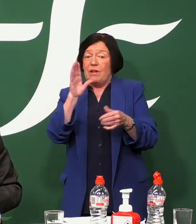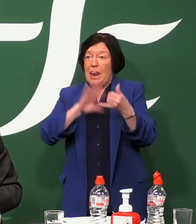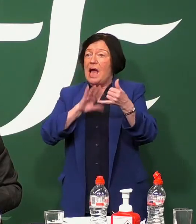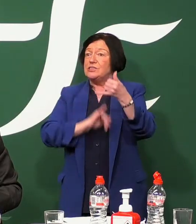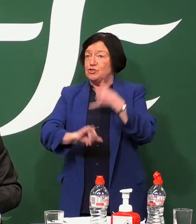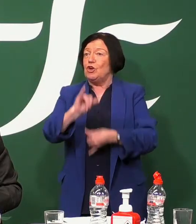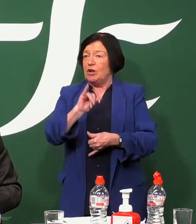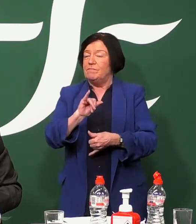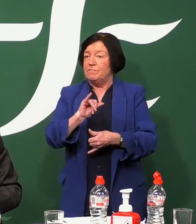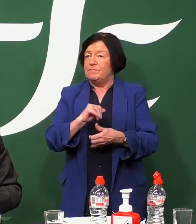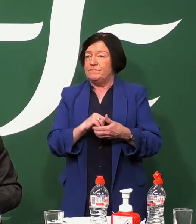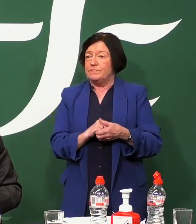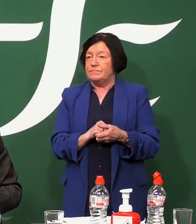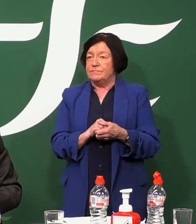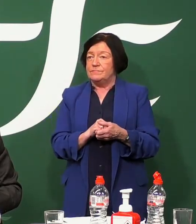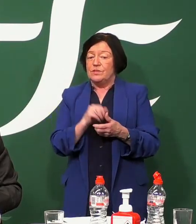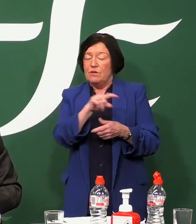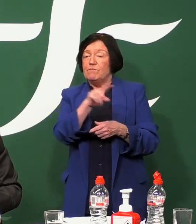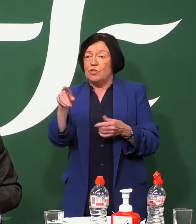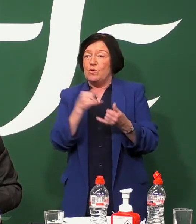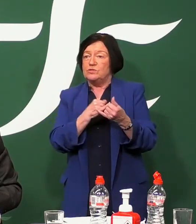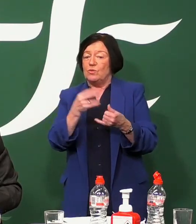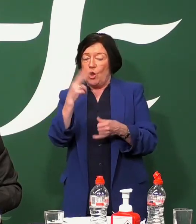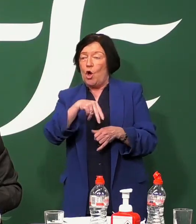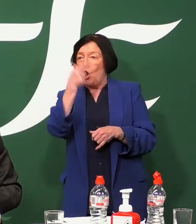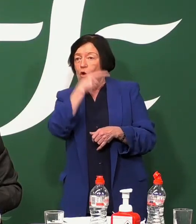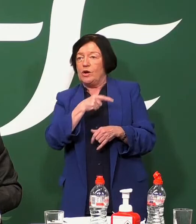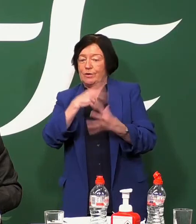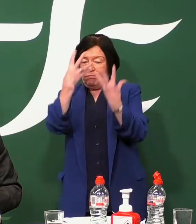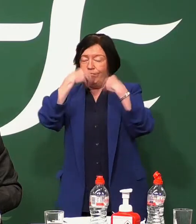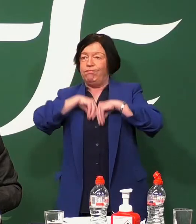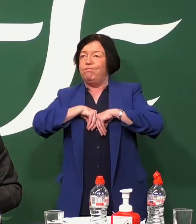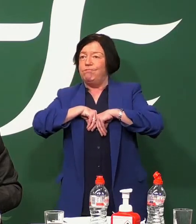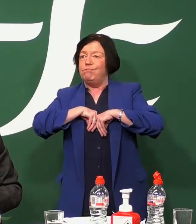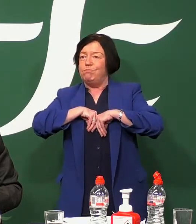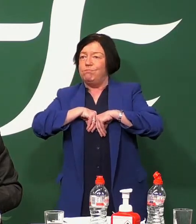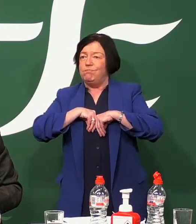year, for those who are unfortunate enough to get it.